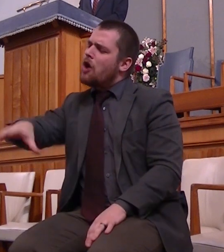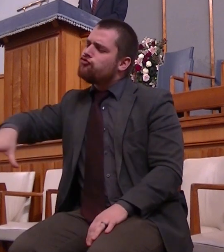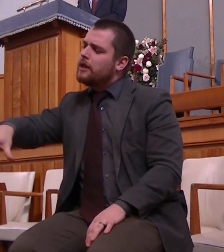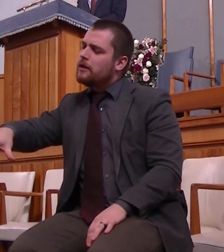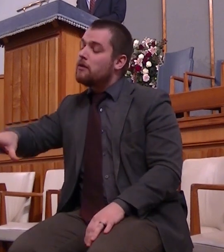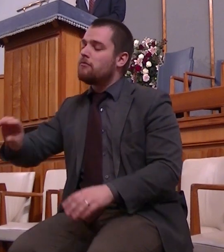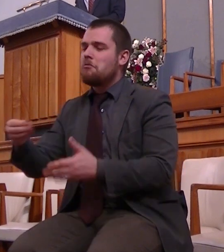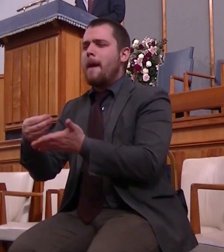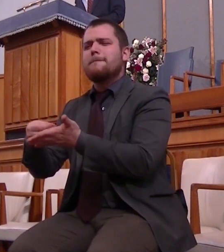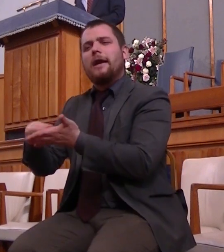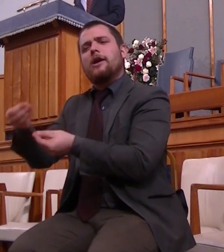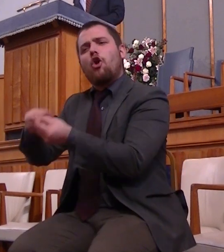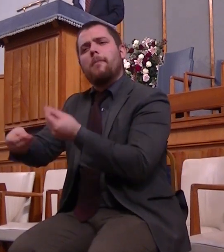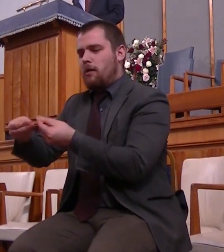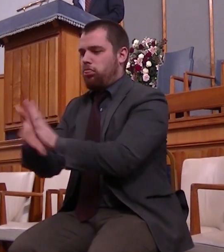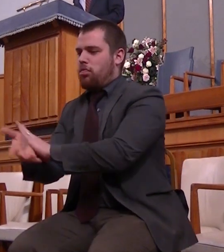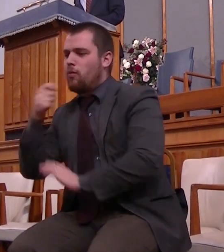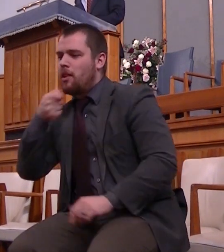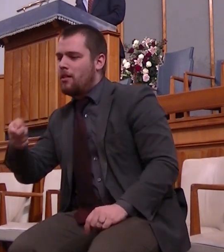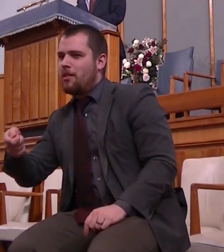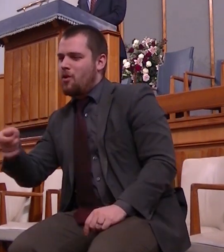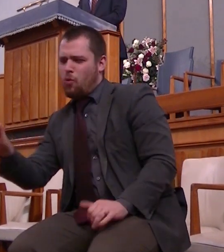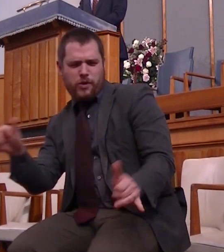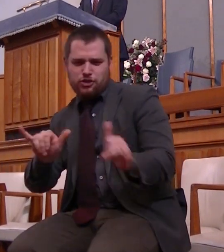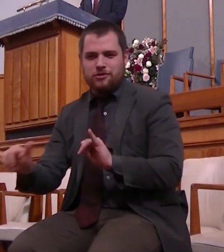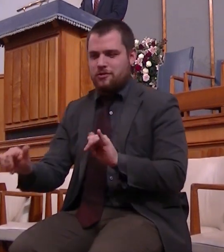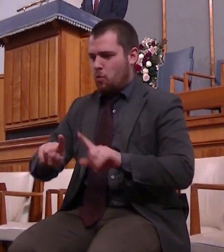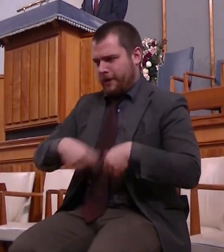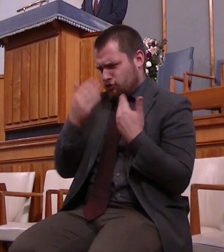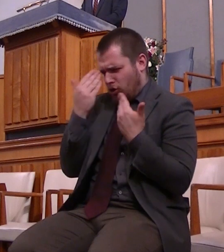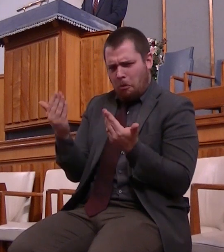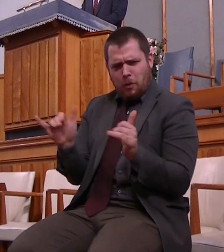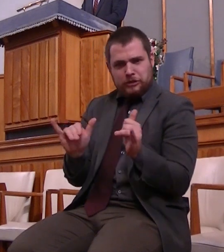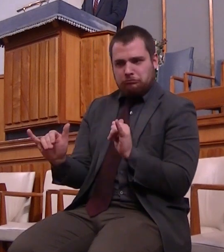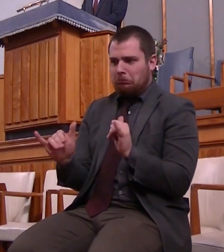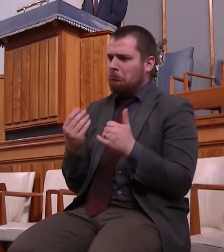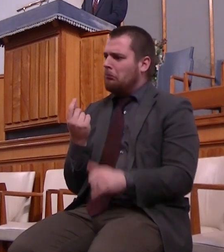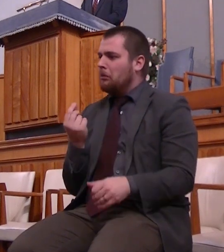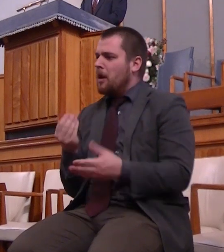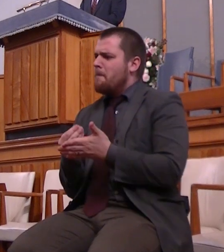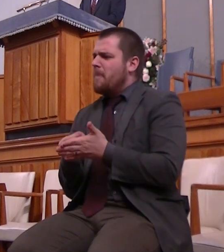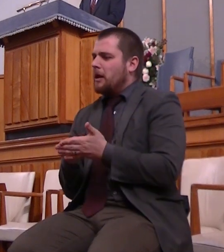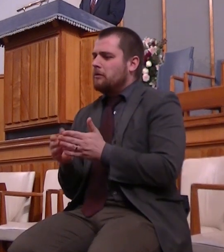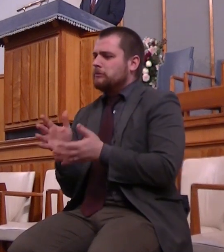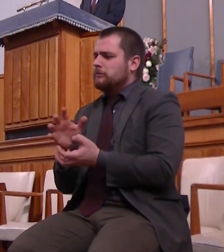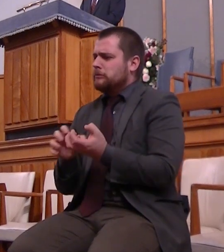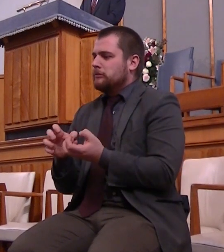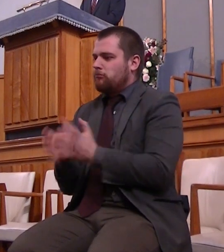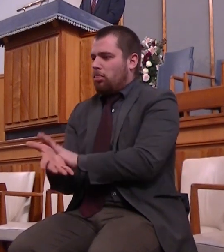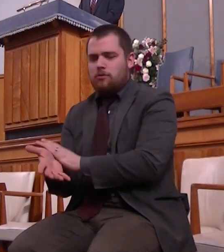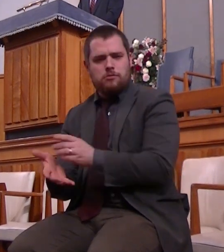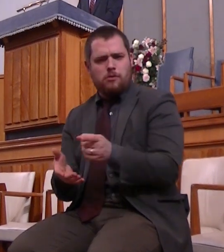there will suddenly be dirty bombs coming onto the open arms markets and making havoc in the